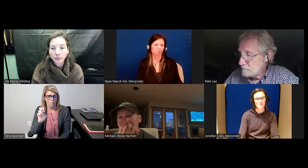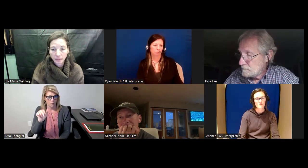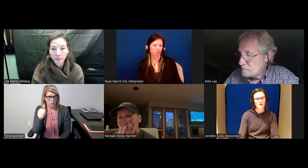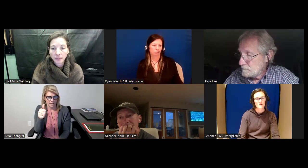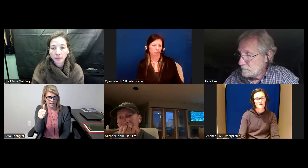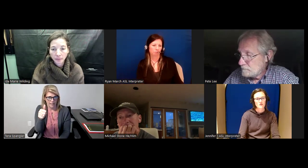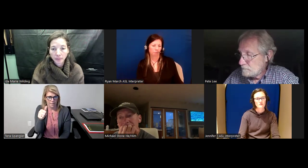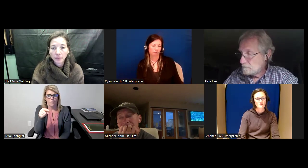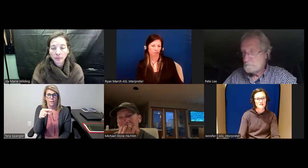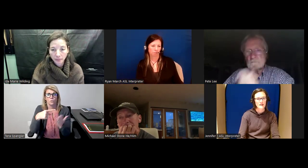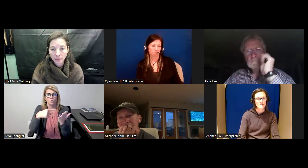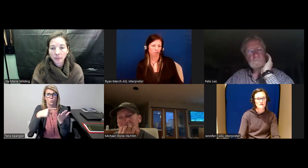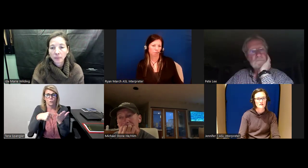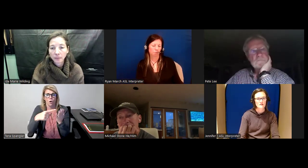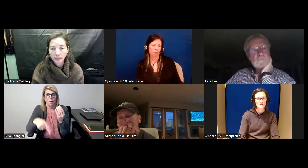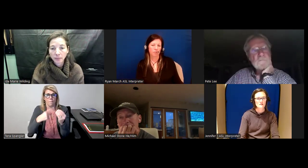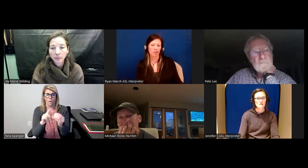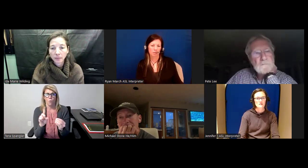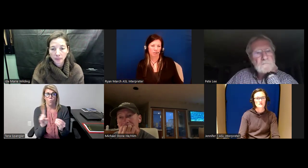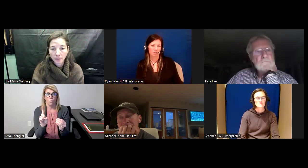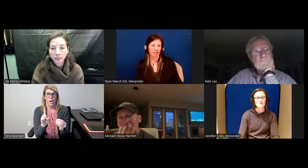Monday, November 10,